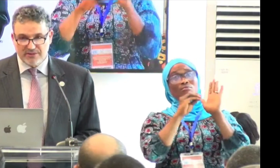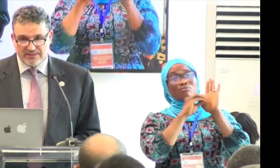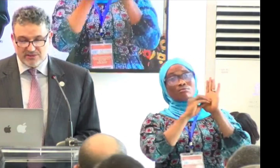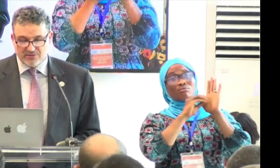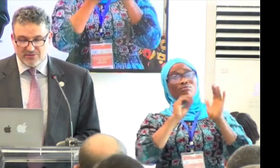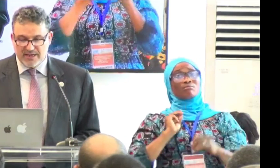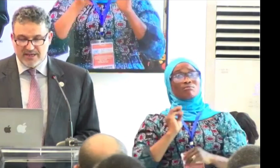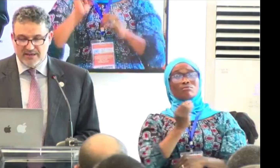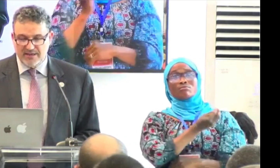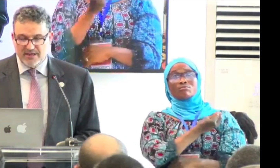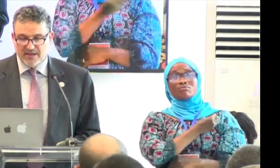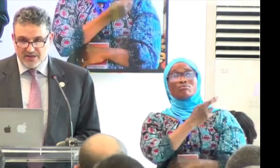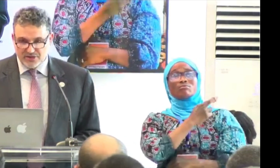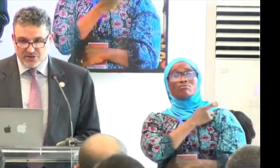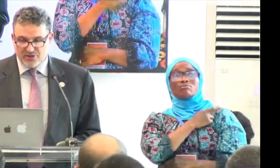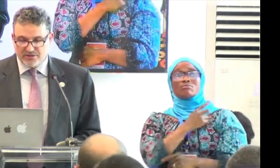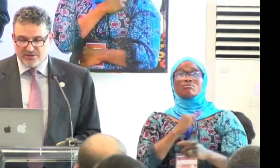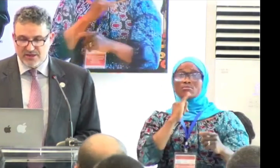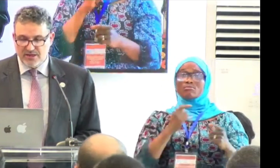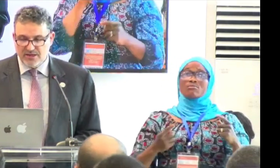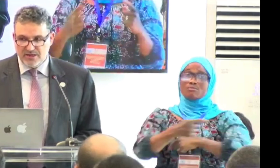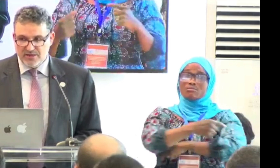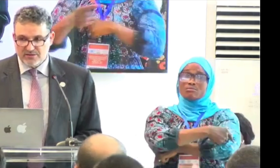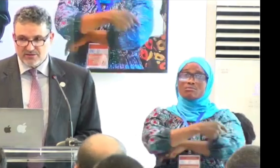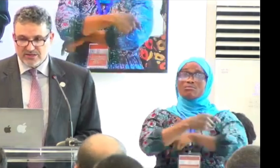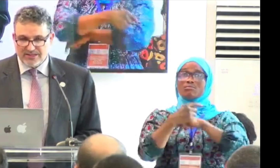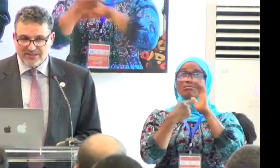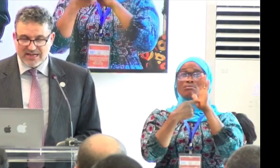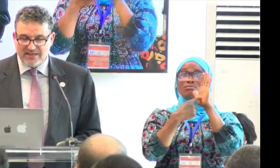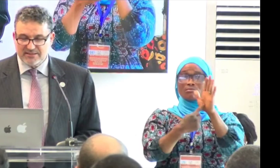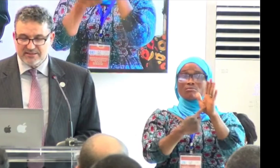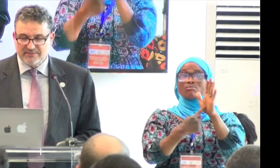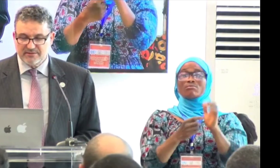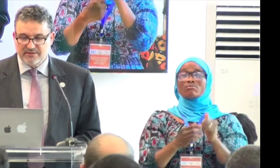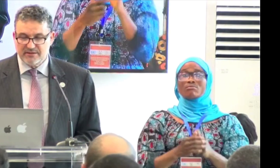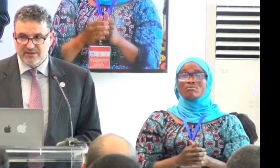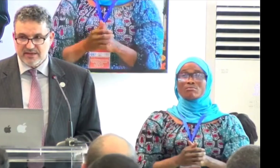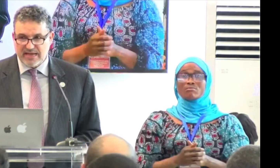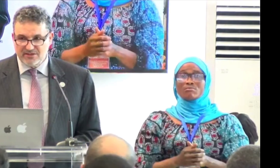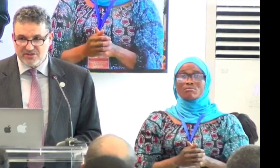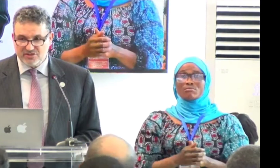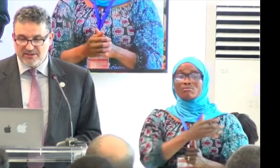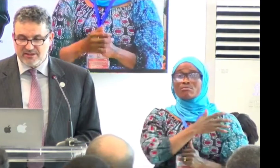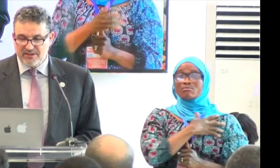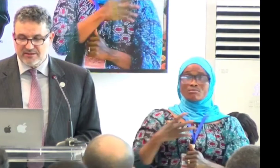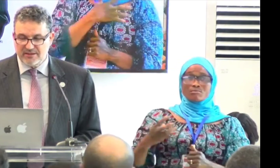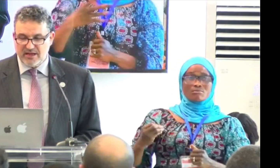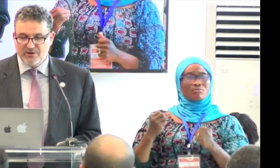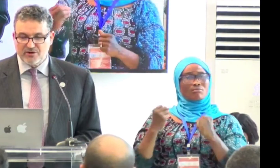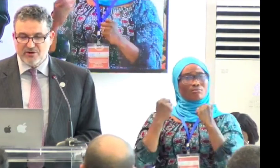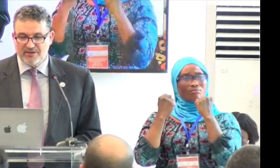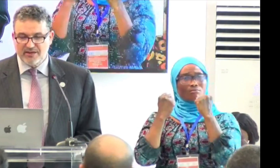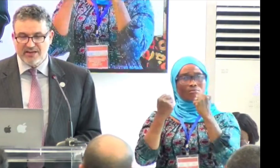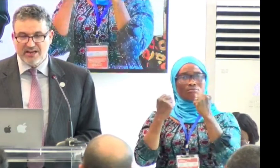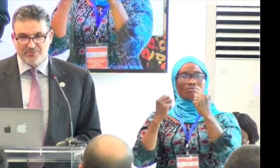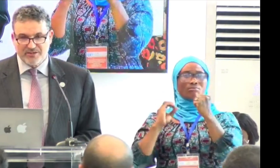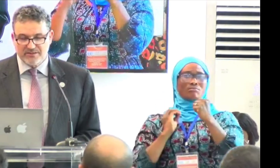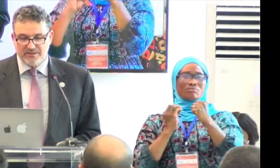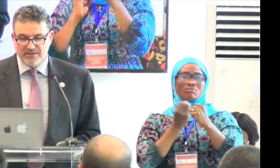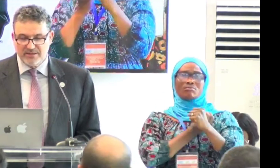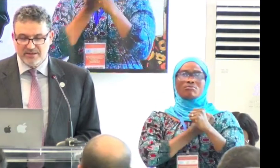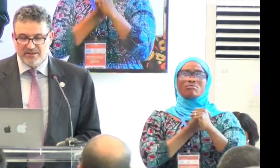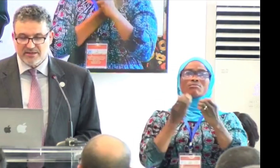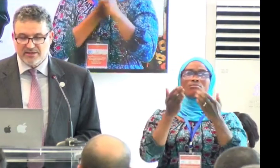our retreat today, in short, to strategize and strengthen our common